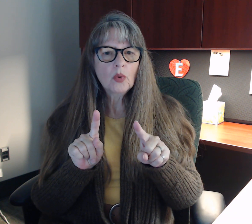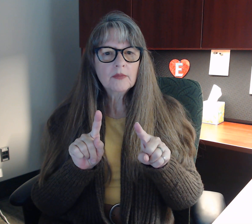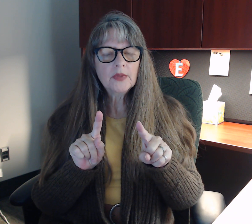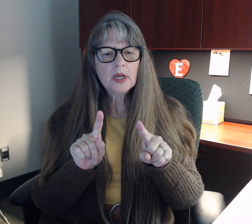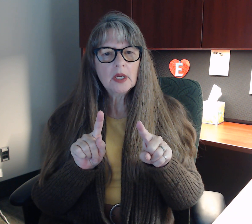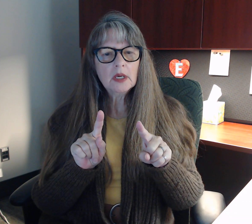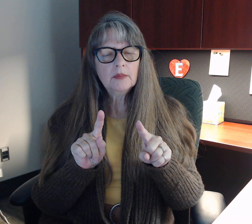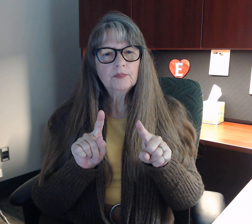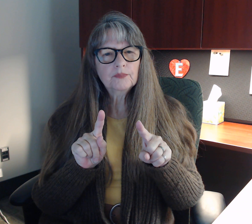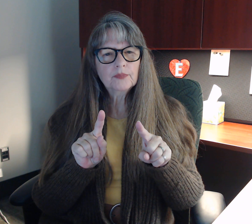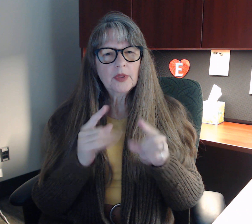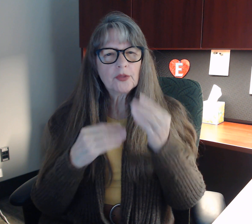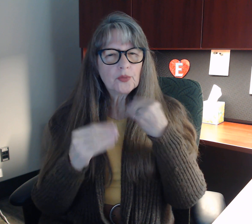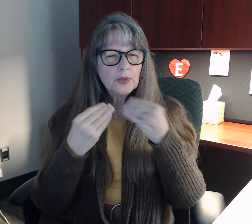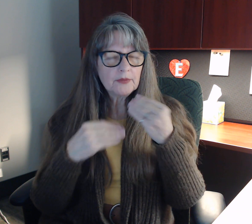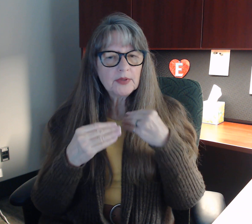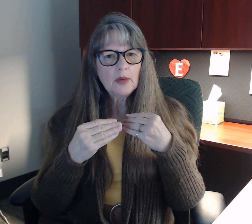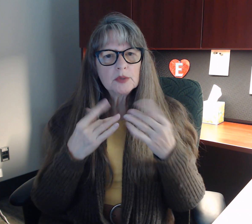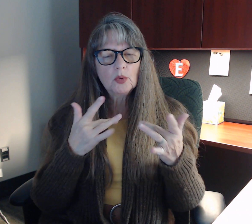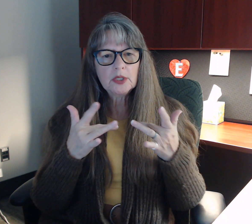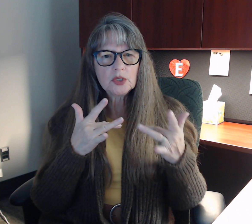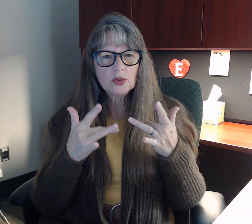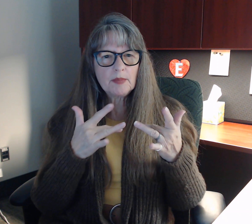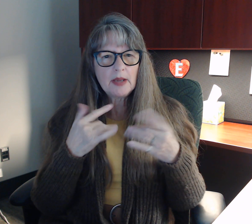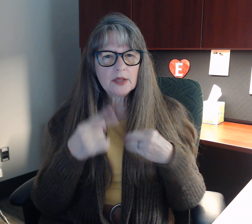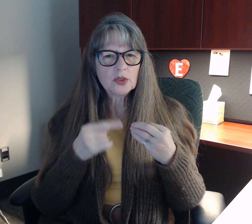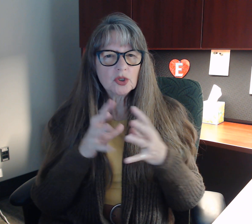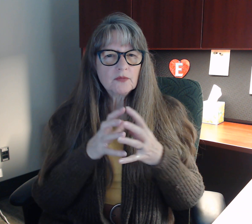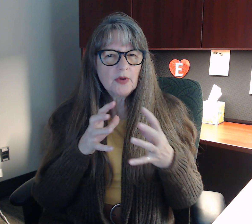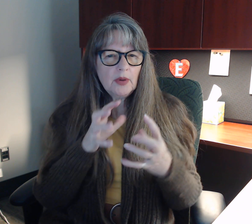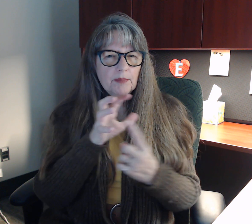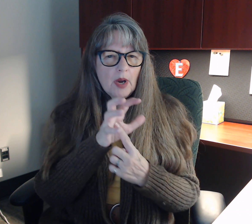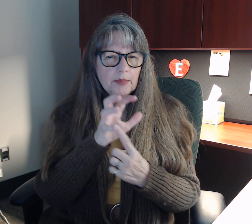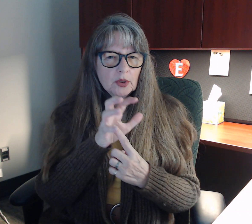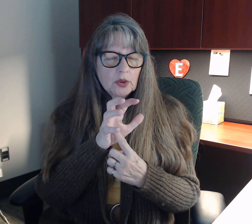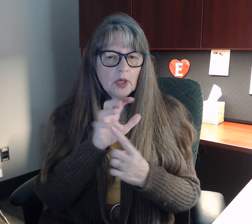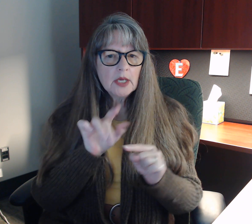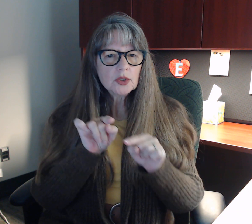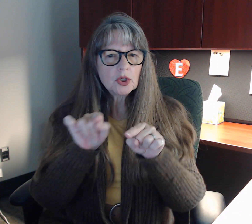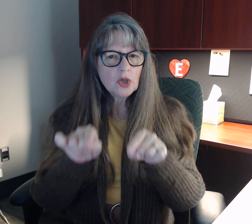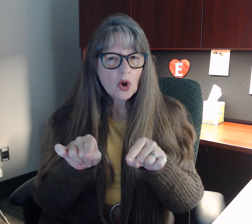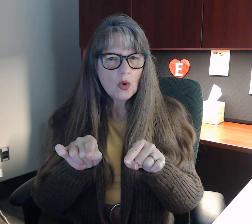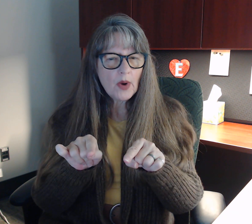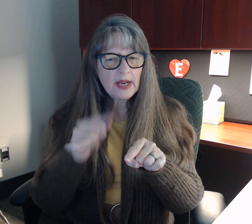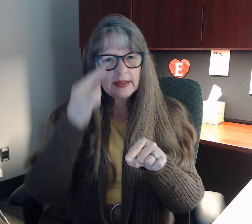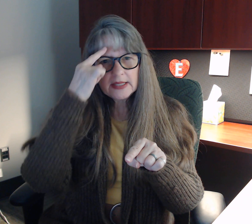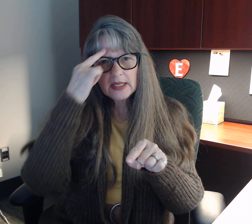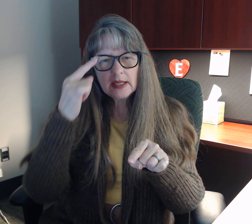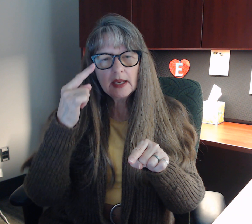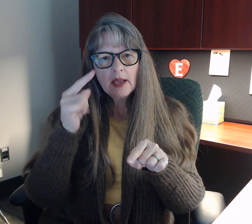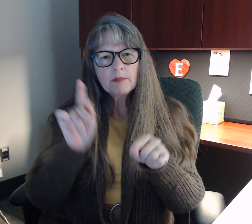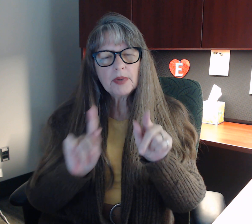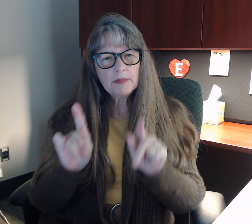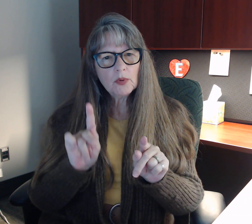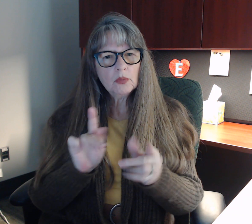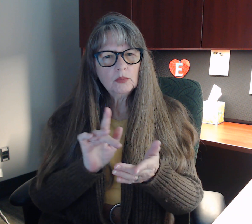of the thrift that I was more concerned about, because it's just very popular to go, and I think people